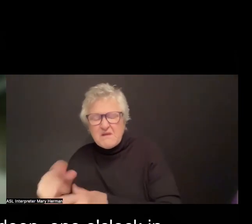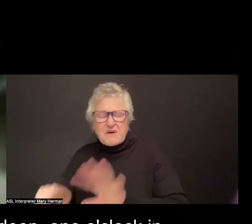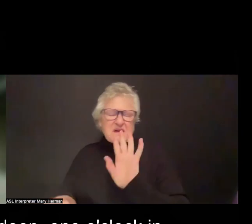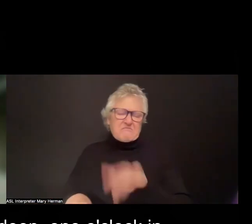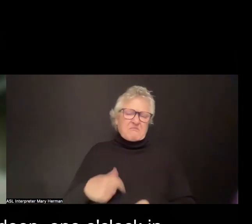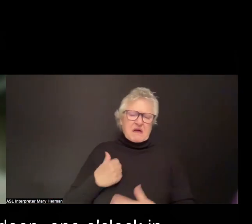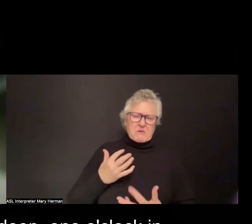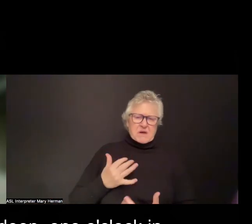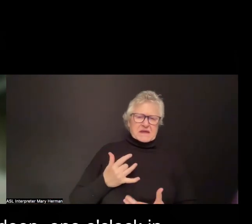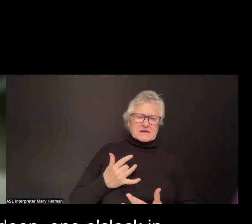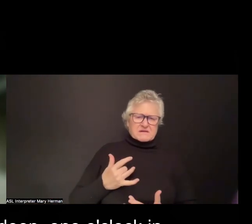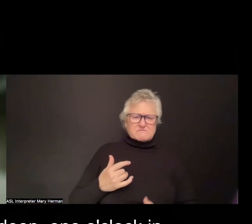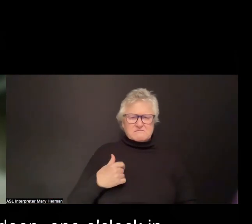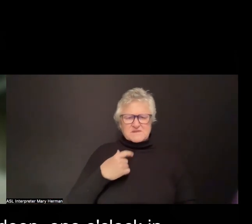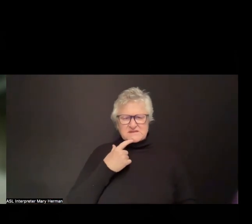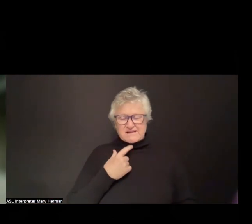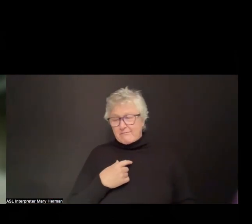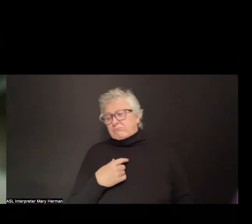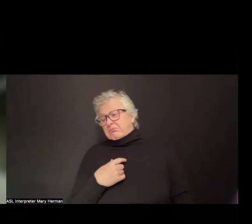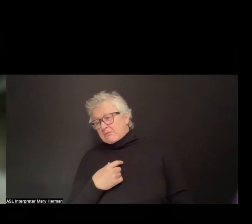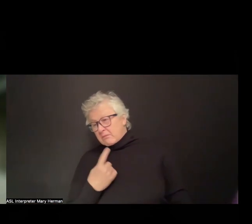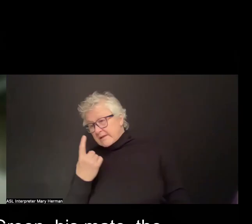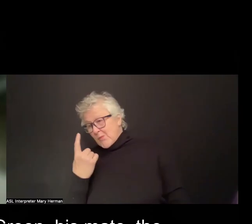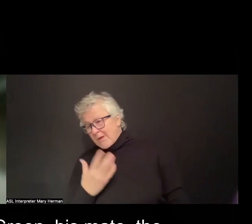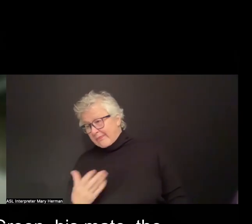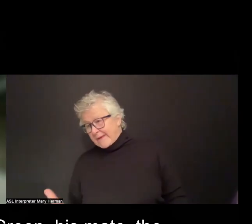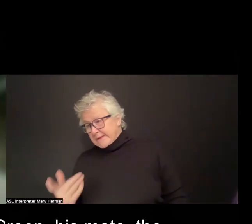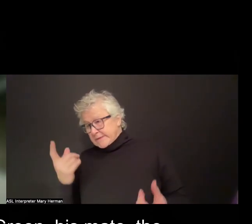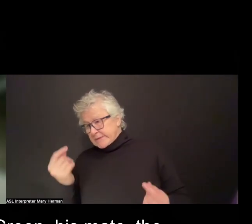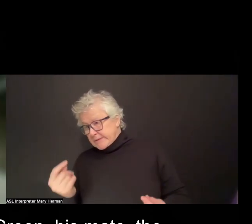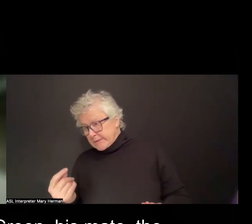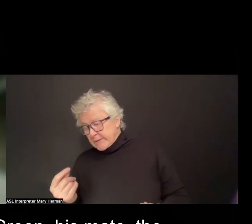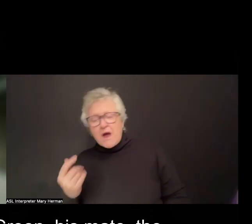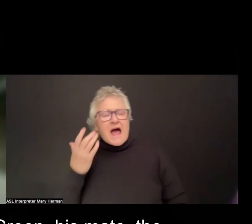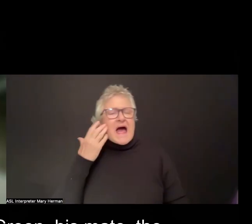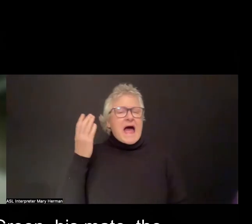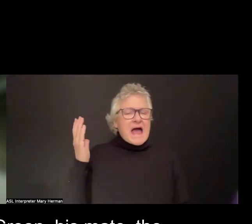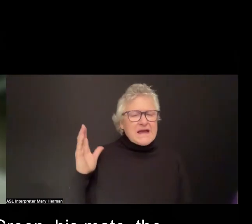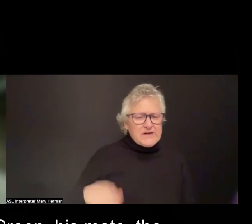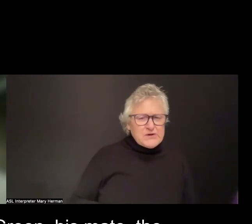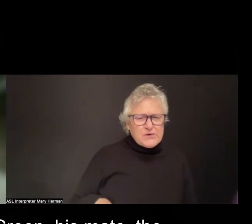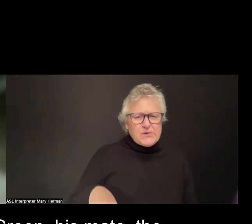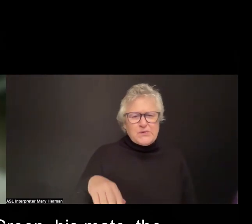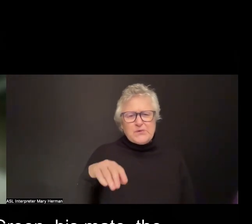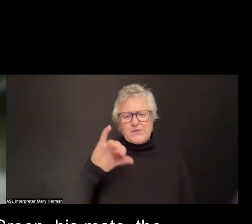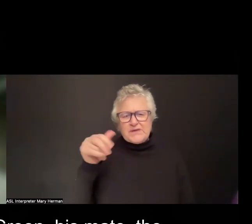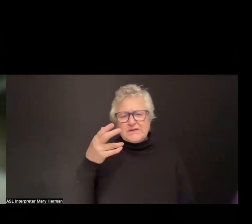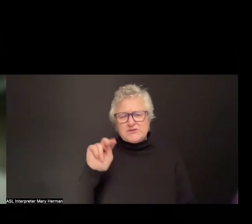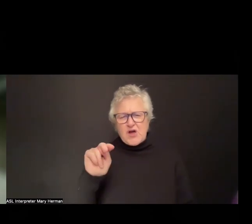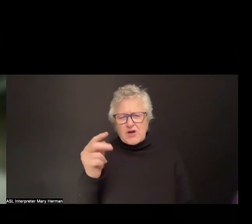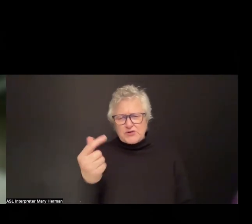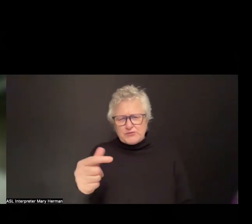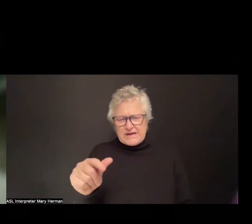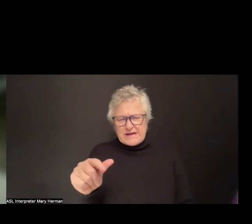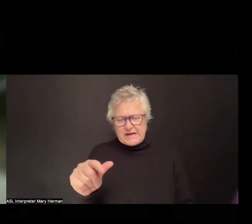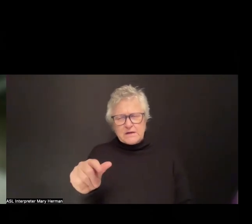gravity, handless into the deep, 1 o'clock in the morning. I knew that, John Green, his mate, the not Bostonian, continued, their captain at